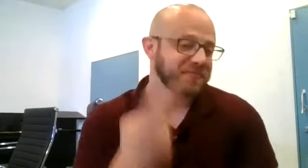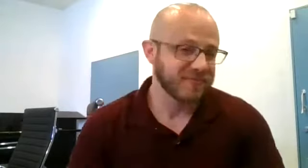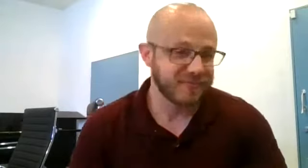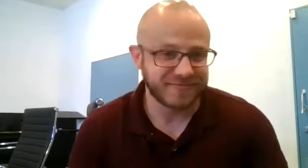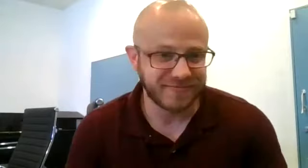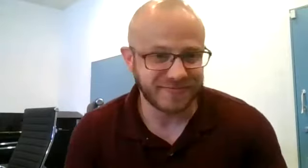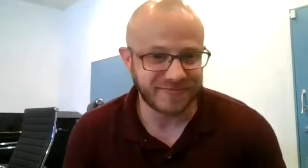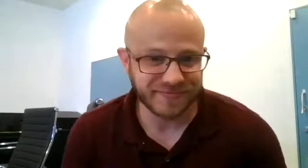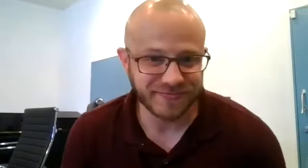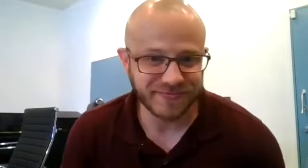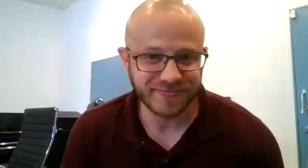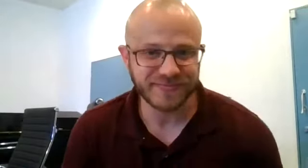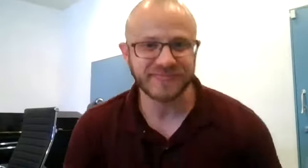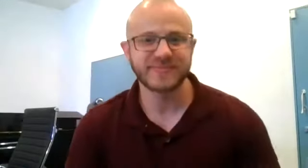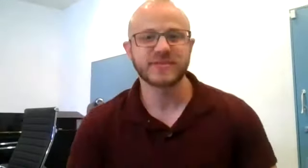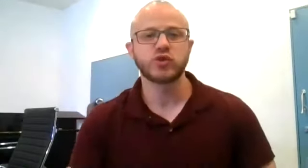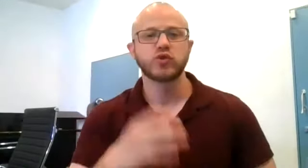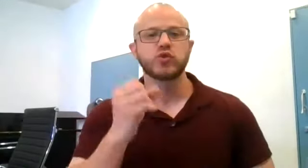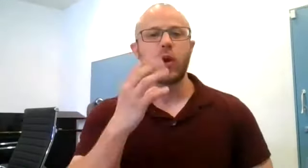And I'll teach you some more. We'll see.